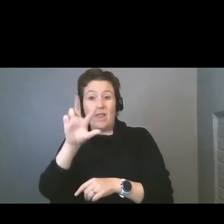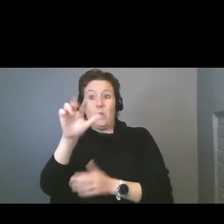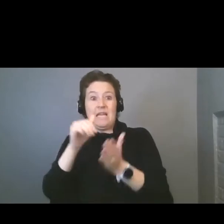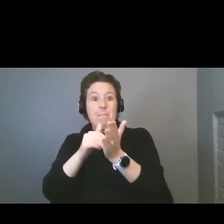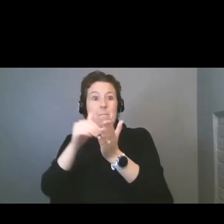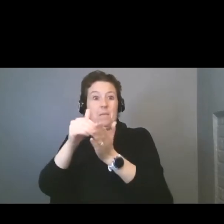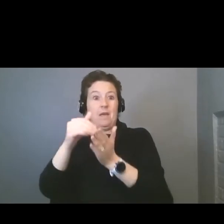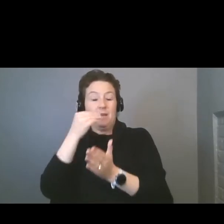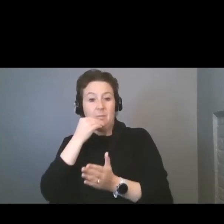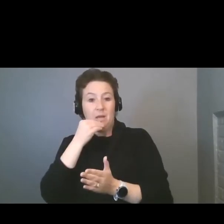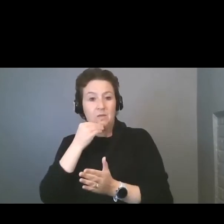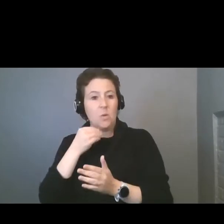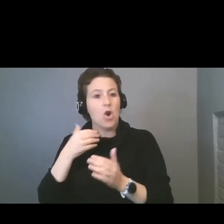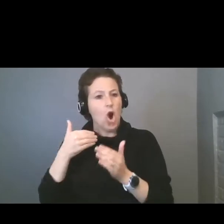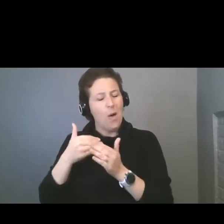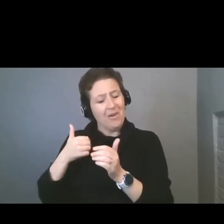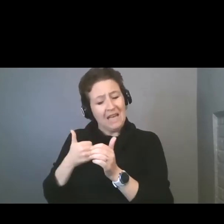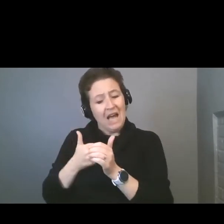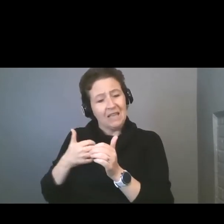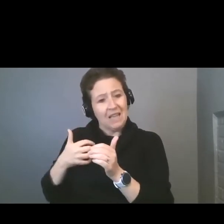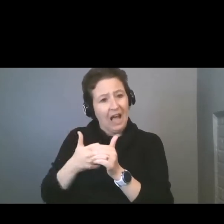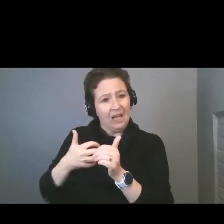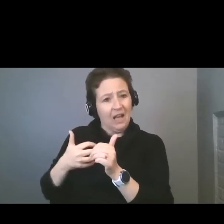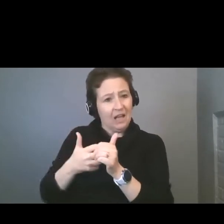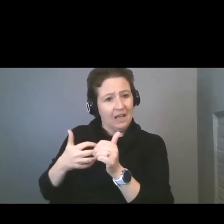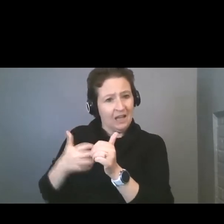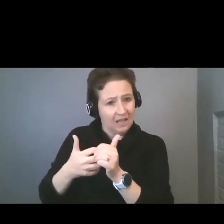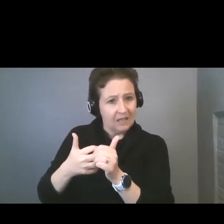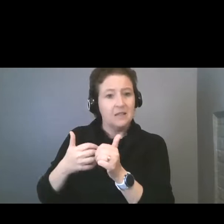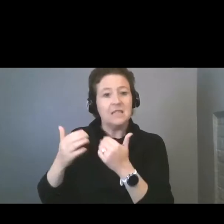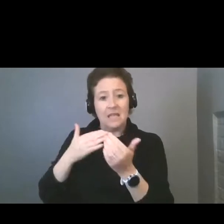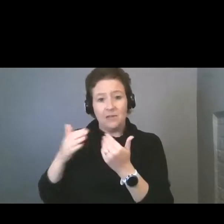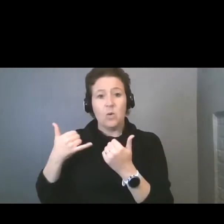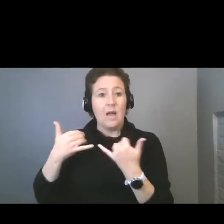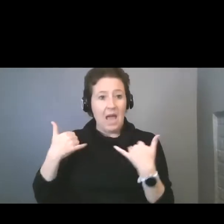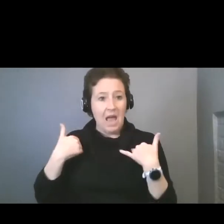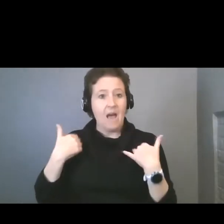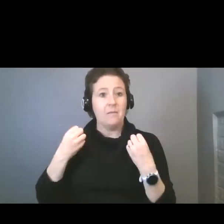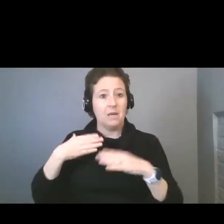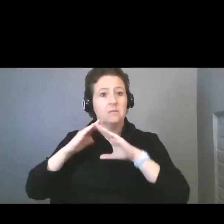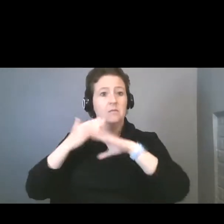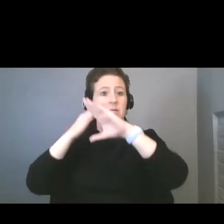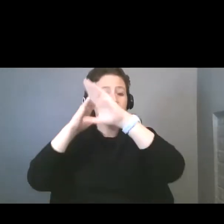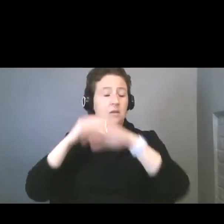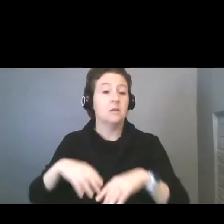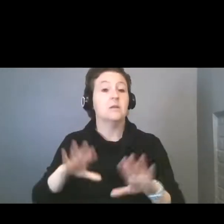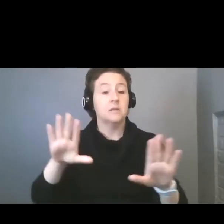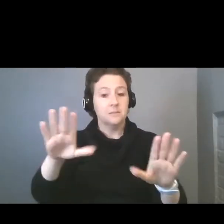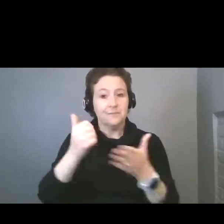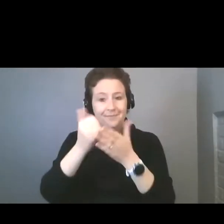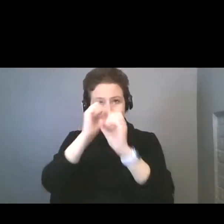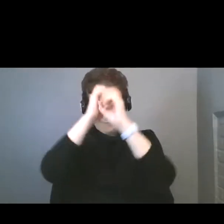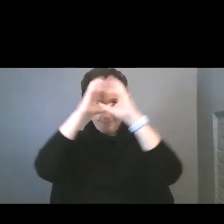almost keeping up with the increased need in spite of significant obstacles. Now, to put that in perspective,